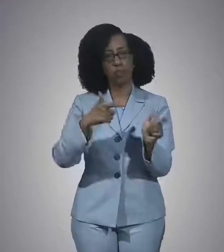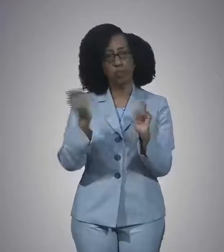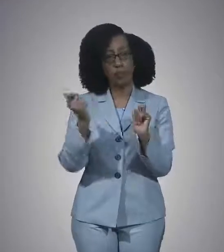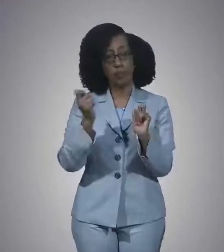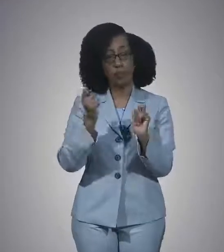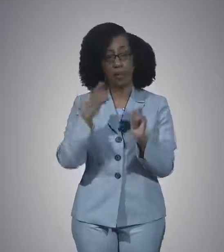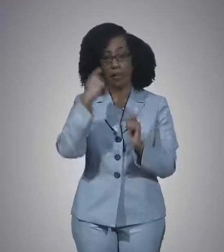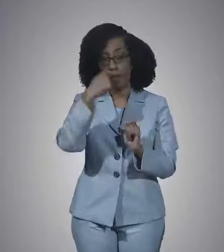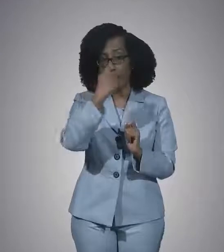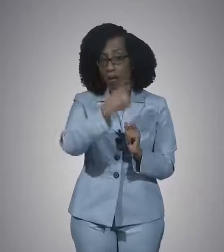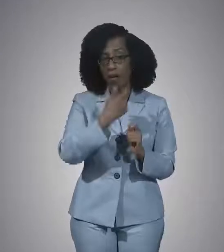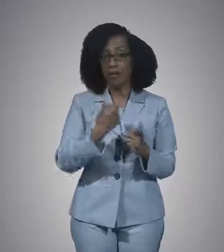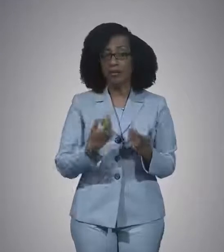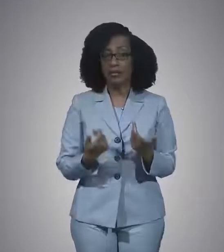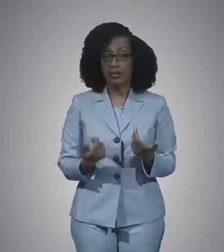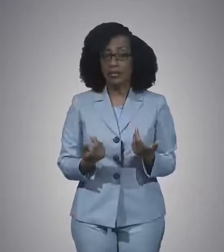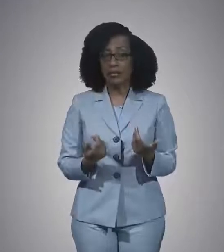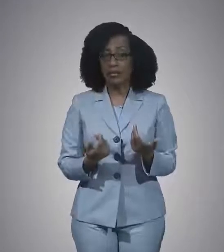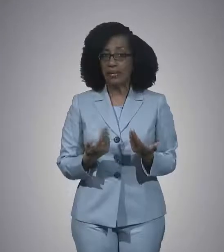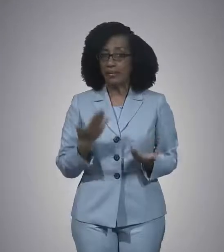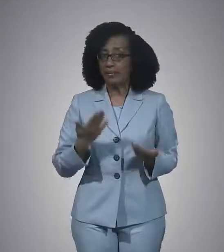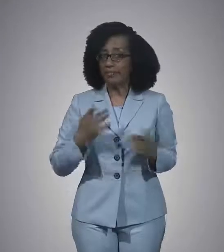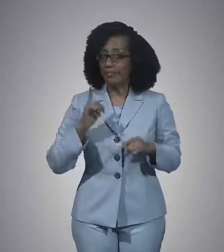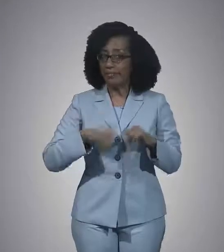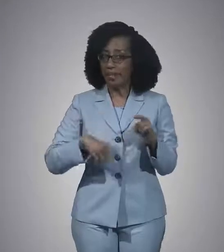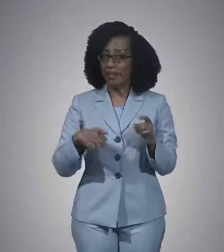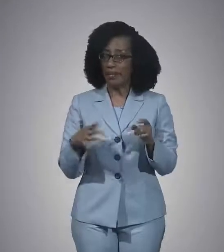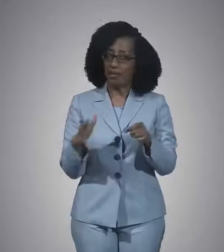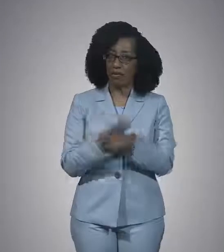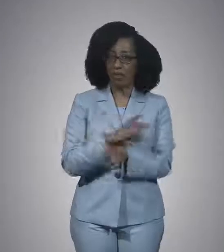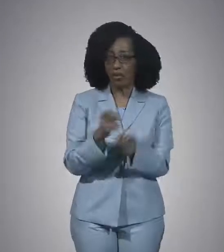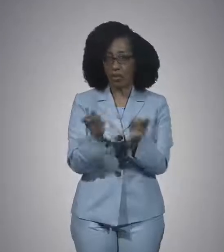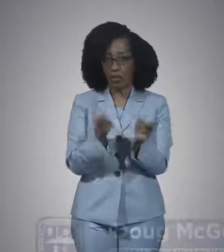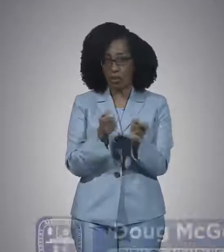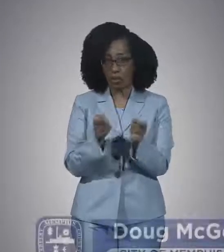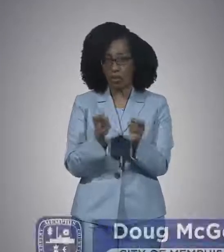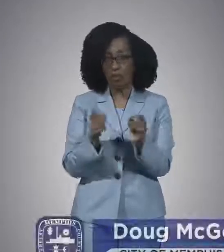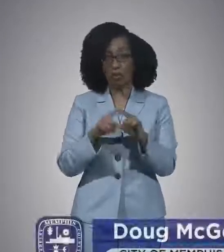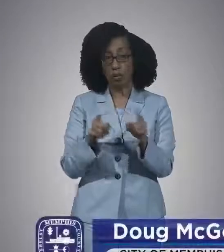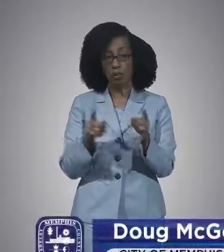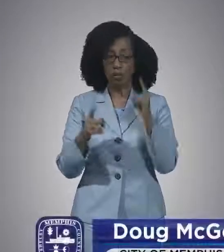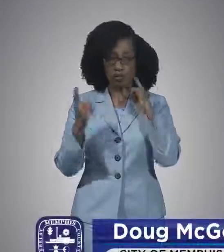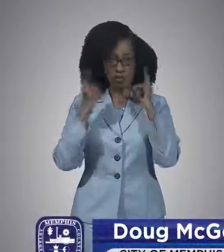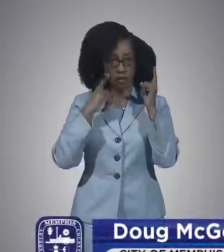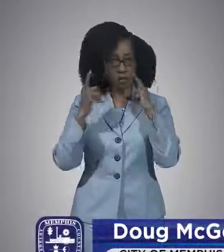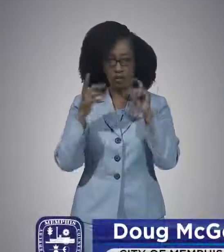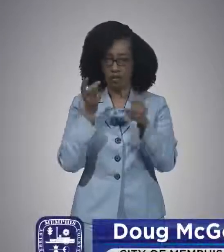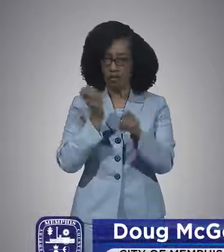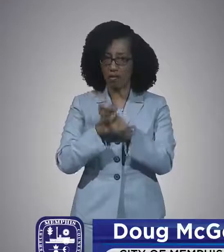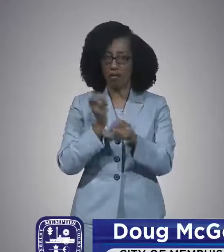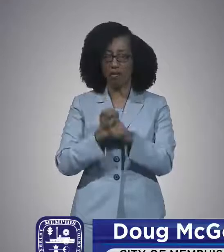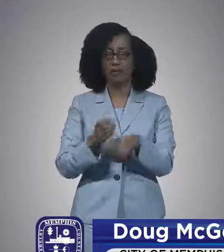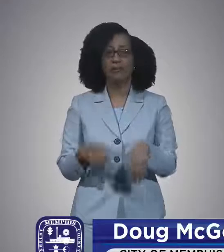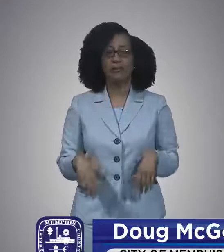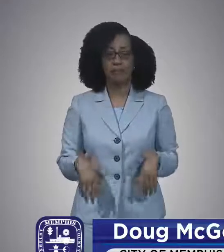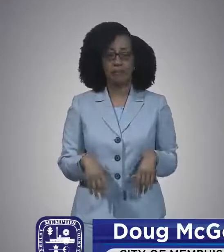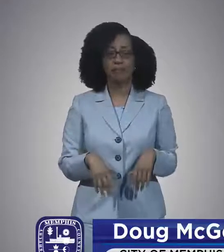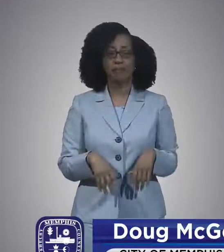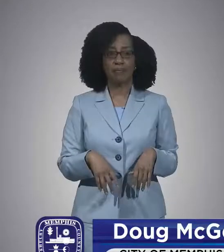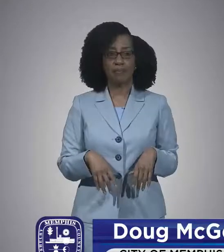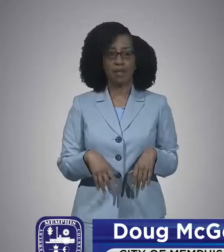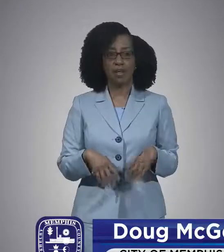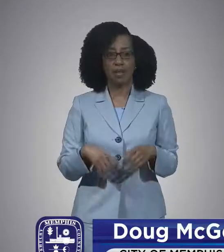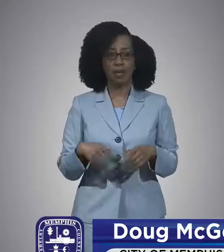on. We may not be able to control it completely, but it is something we have heard about, and I think it's just generally a